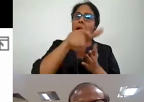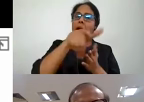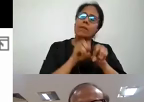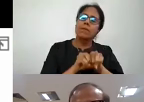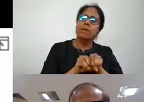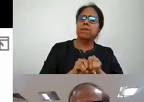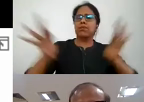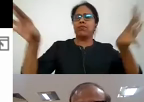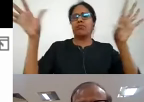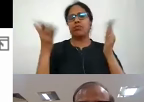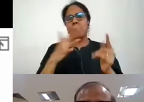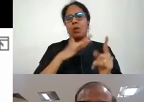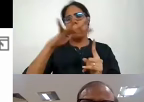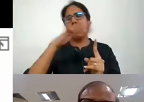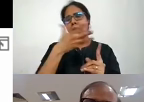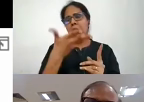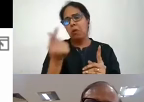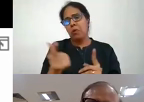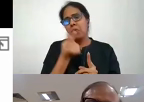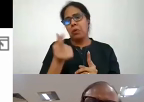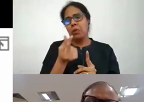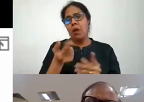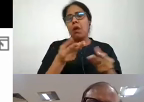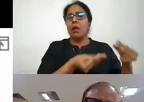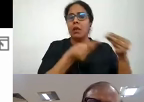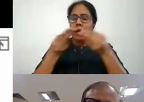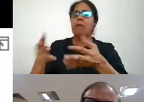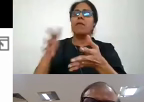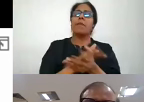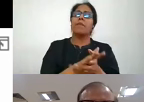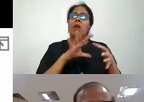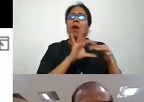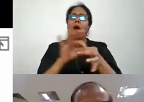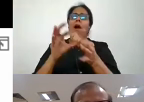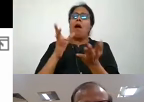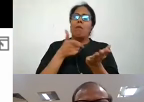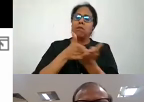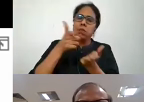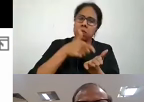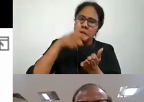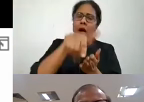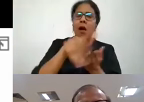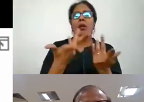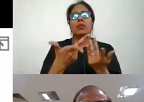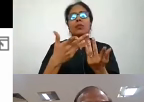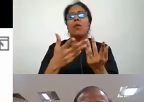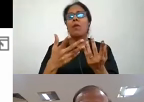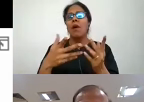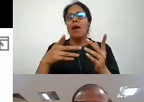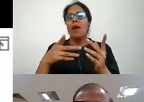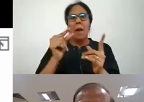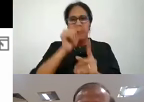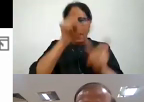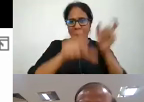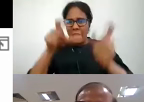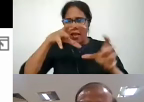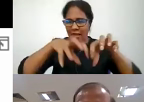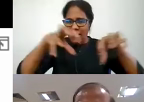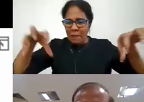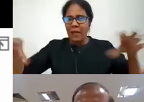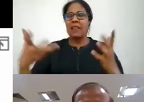providing broadband to the villages to a Wi-Fi hotspot. So we have already deployed